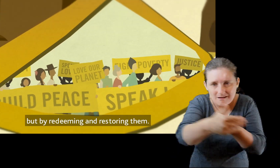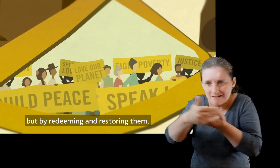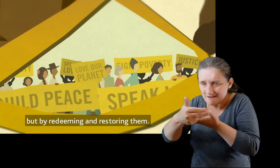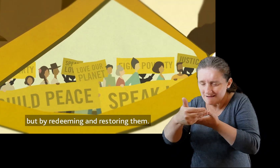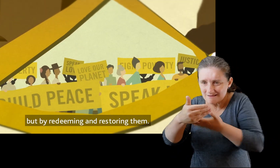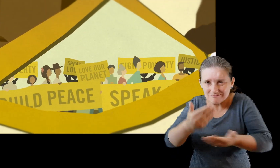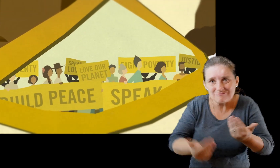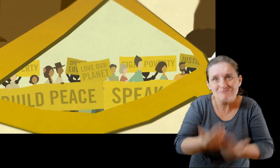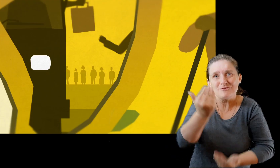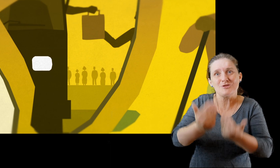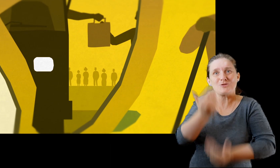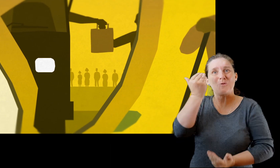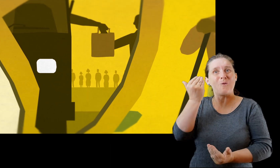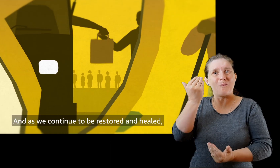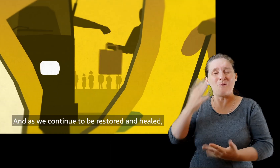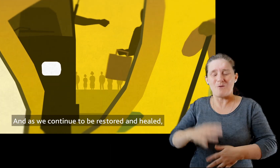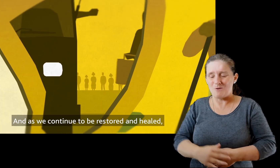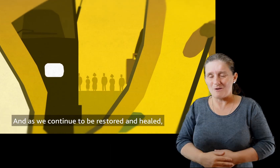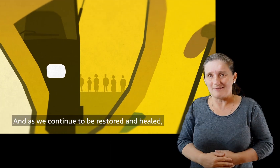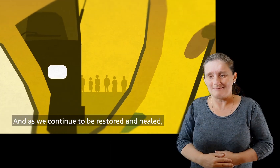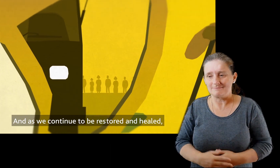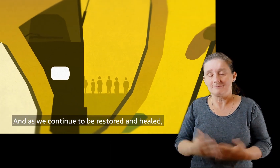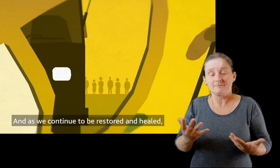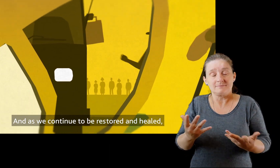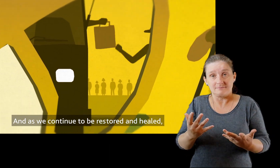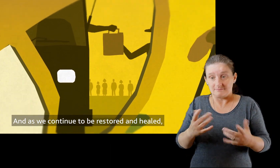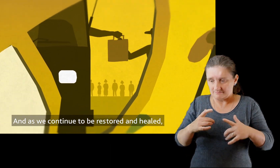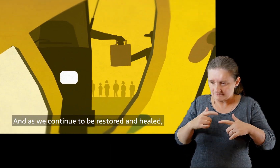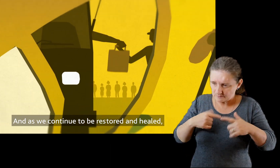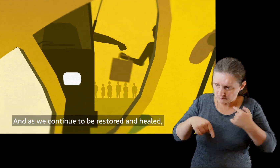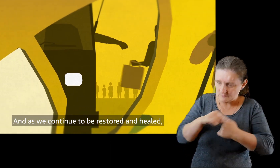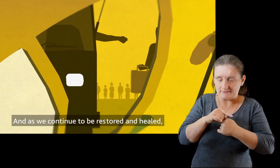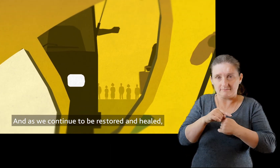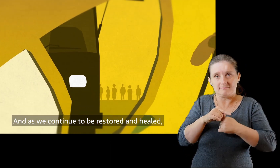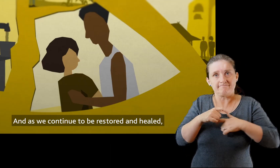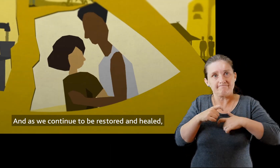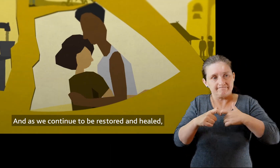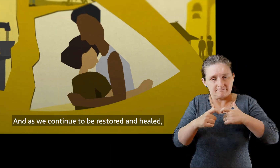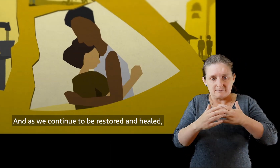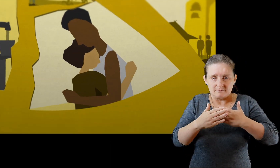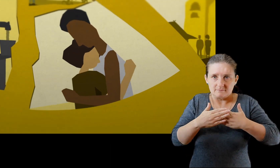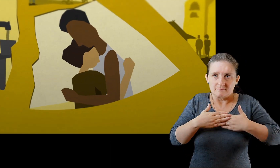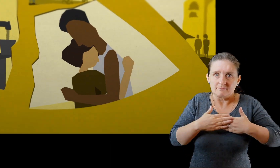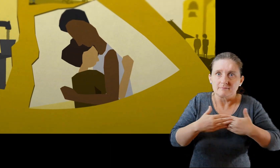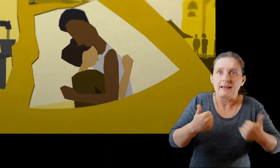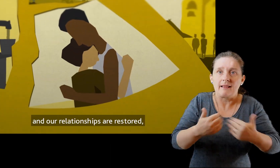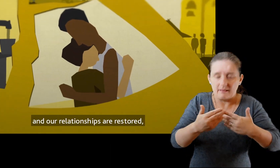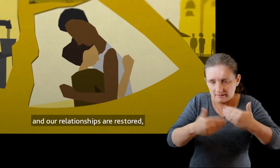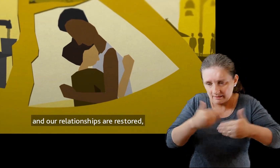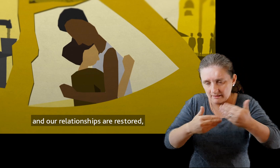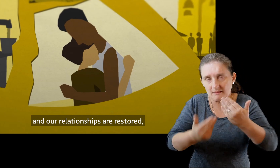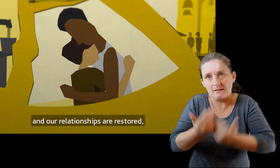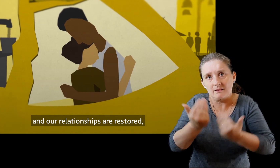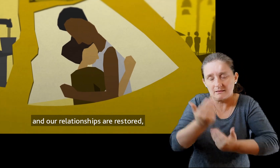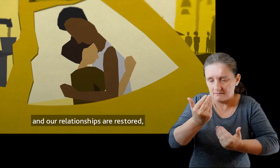them. And as we continue to be restored and healed, and our relationships are